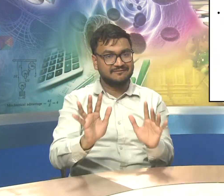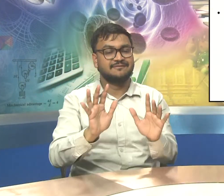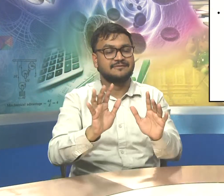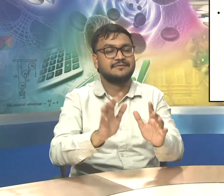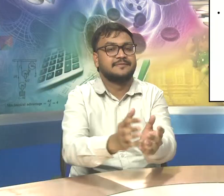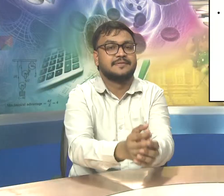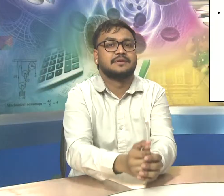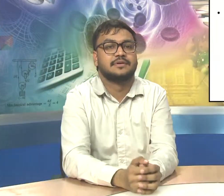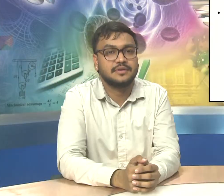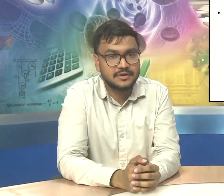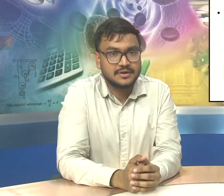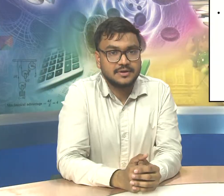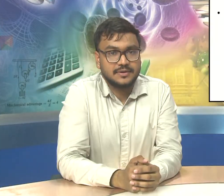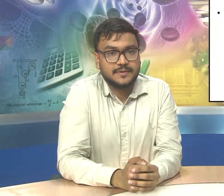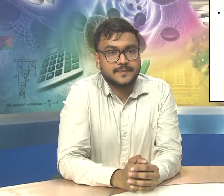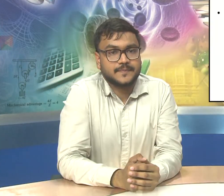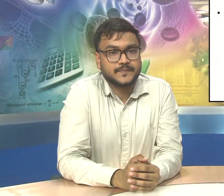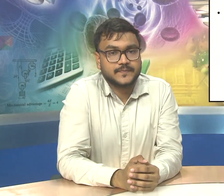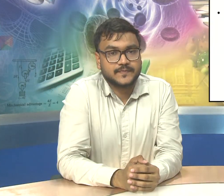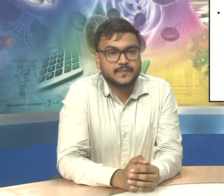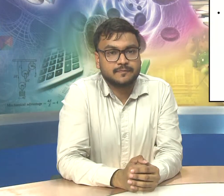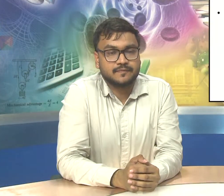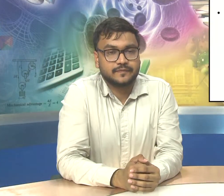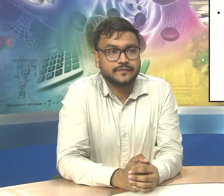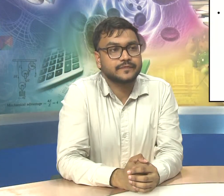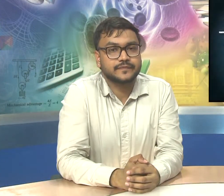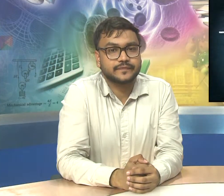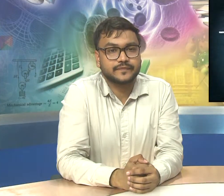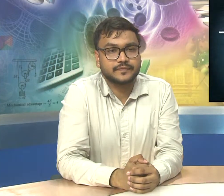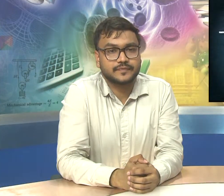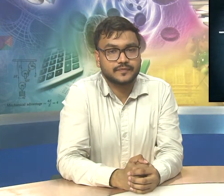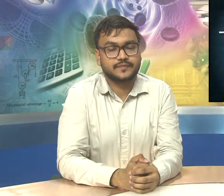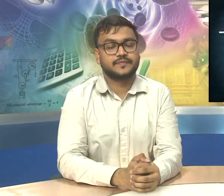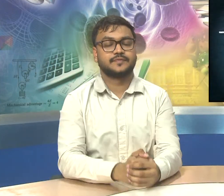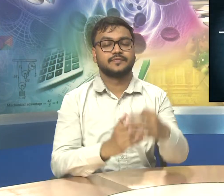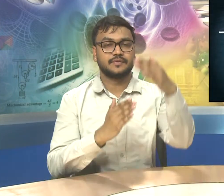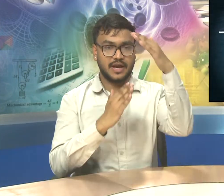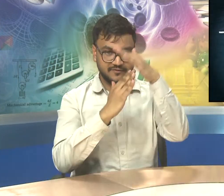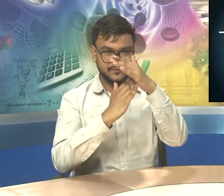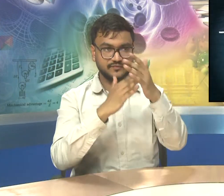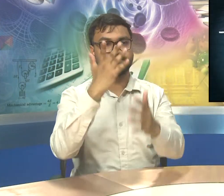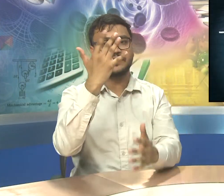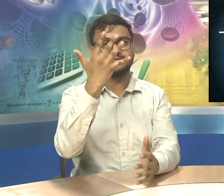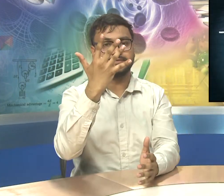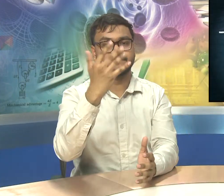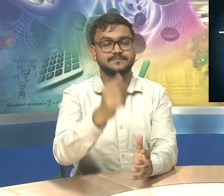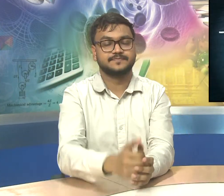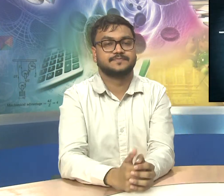so we can't understand their sign language. Let's take a short break.